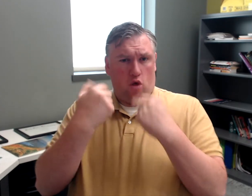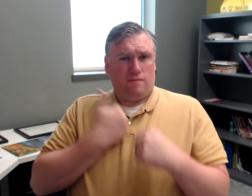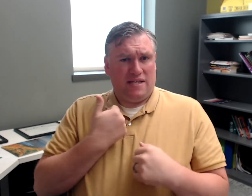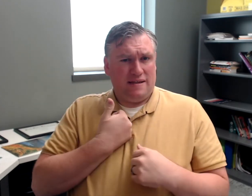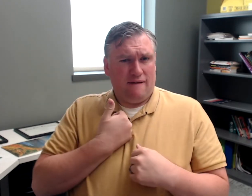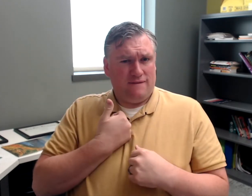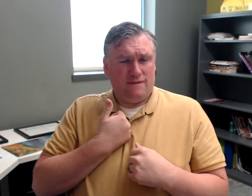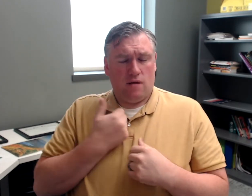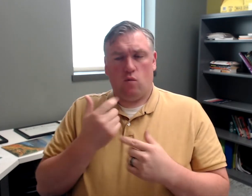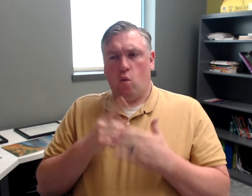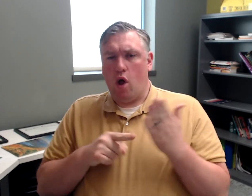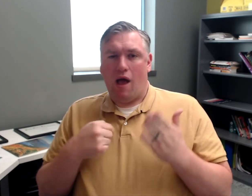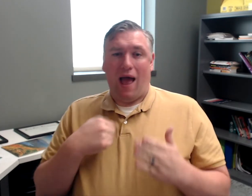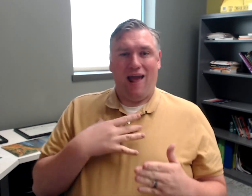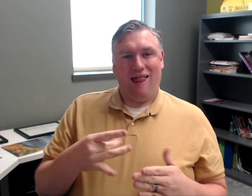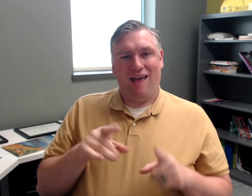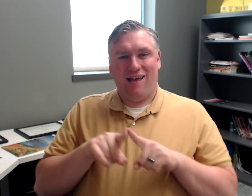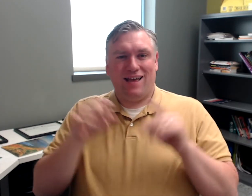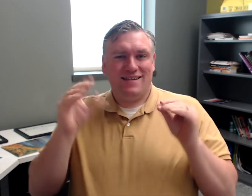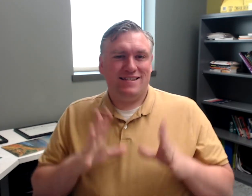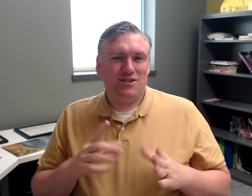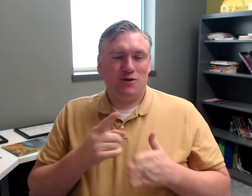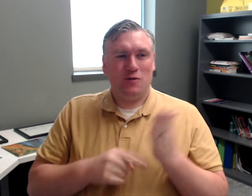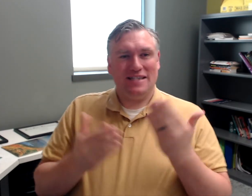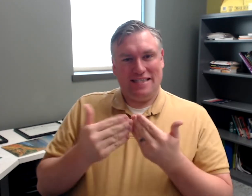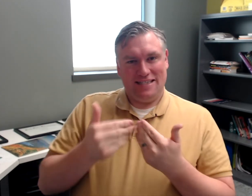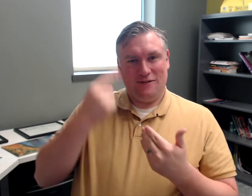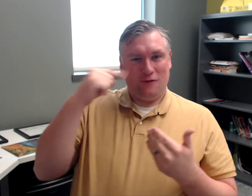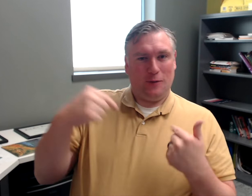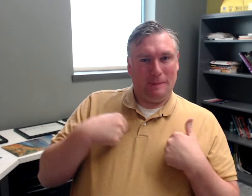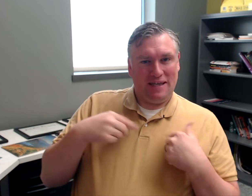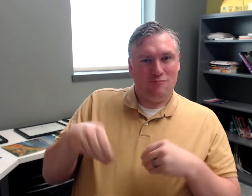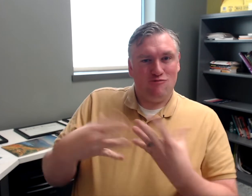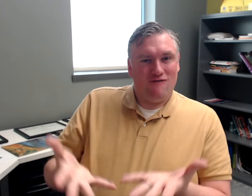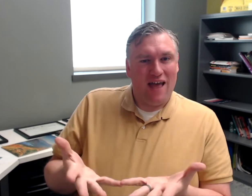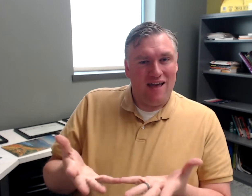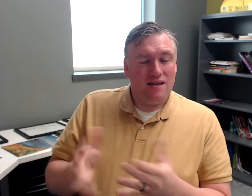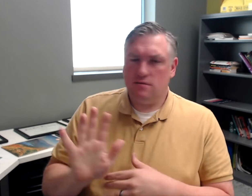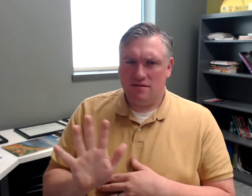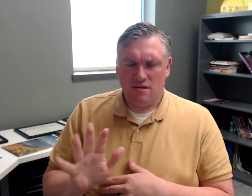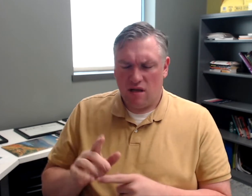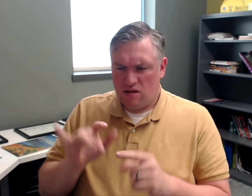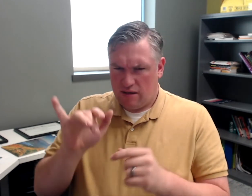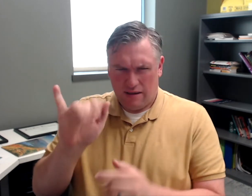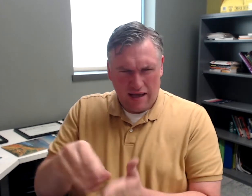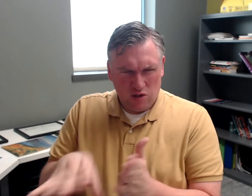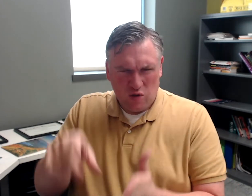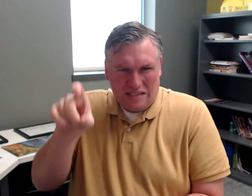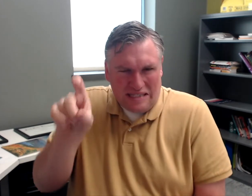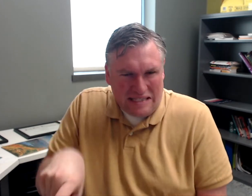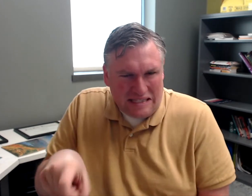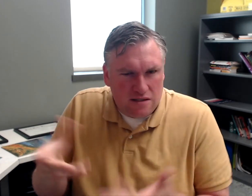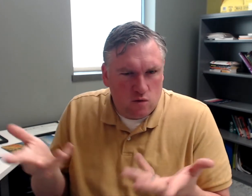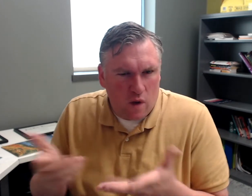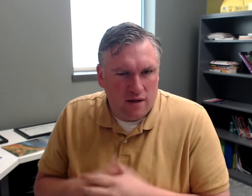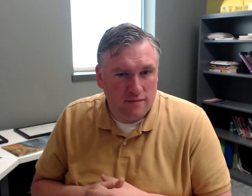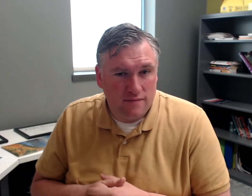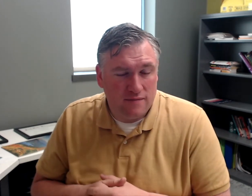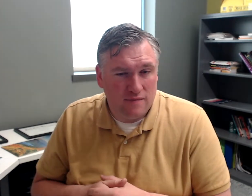need. Not look at myself, what I like as the teacher, what's easy for me to provide as a teacher. What does that